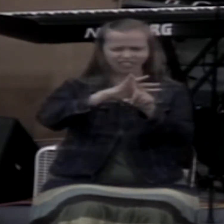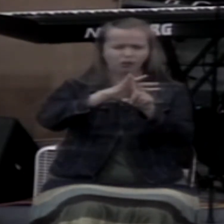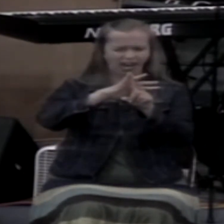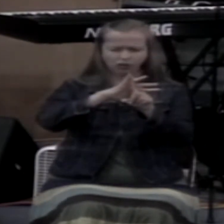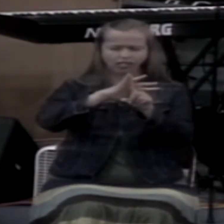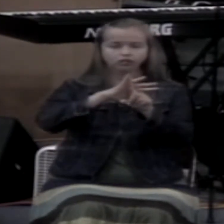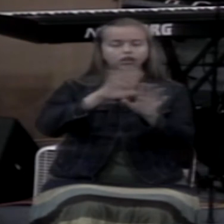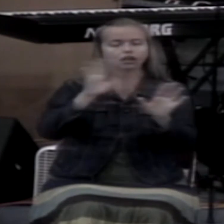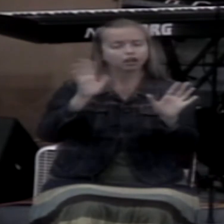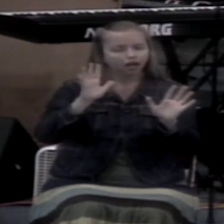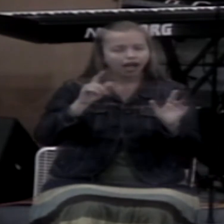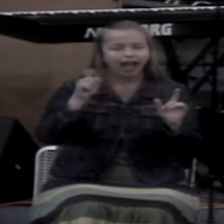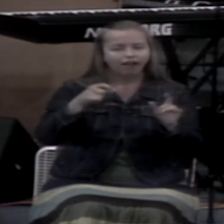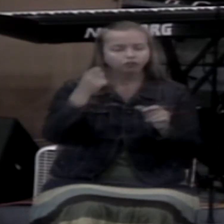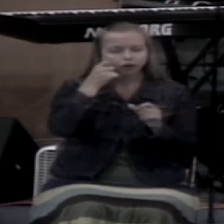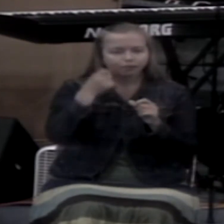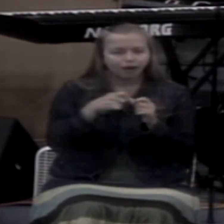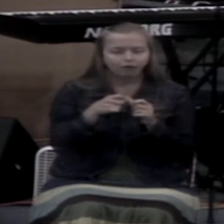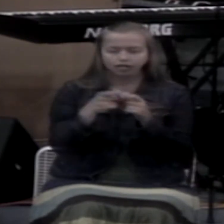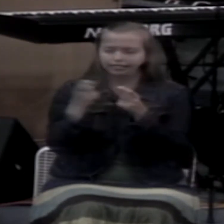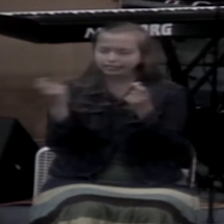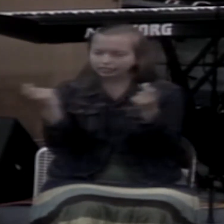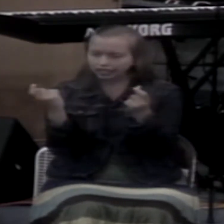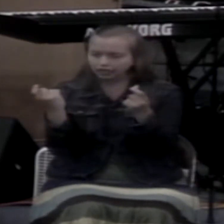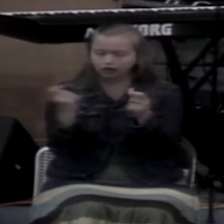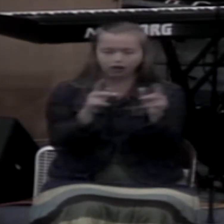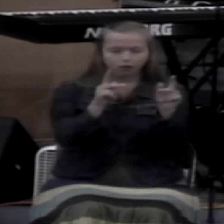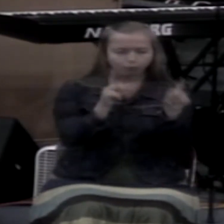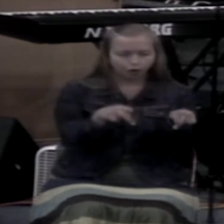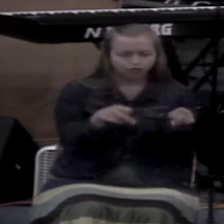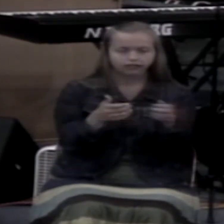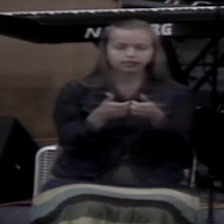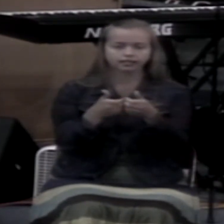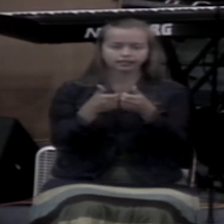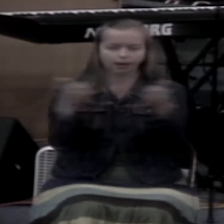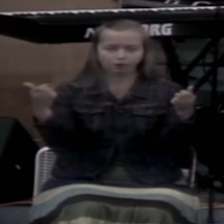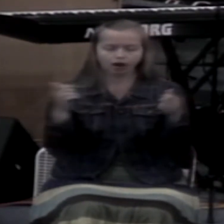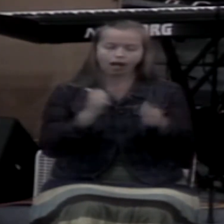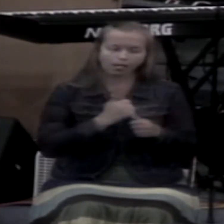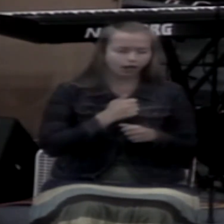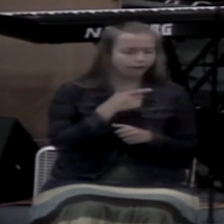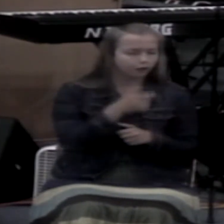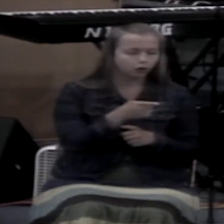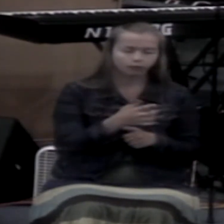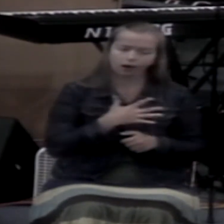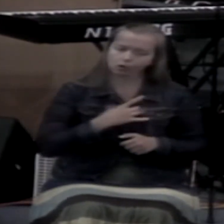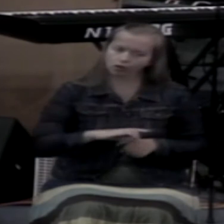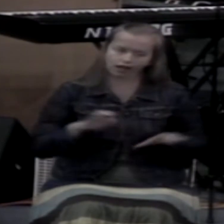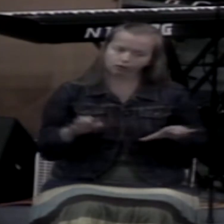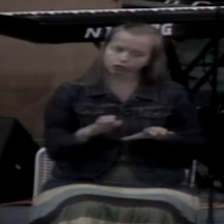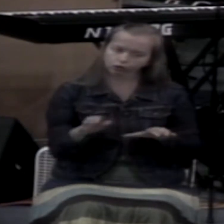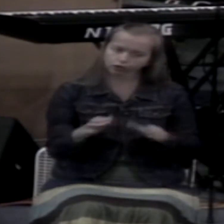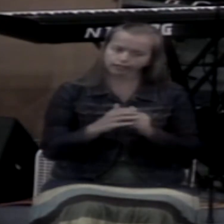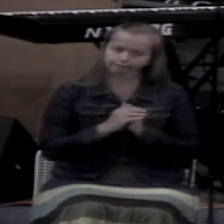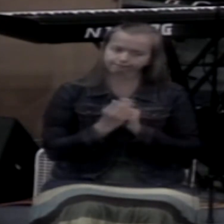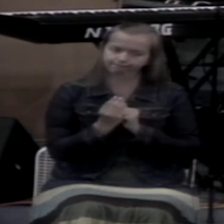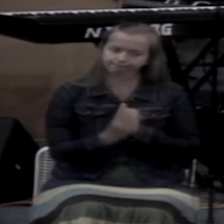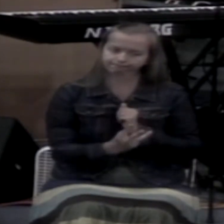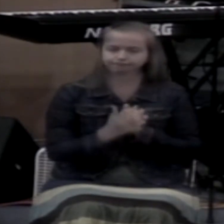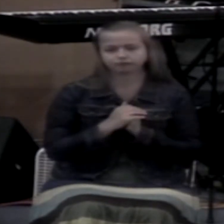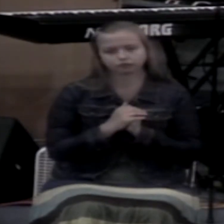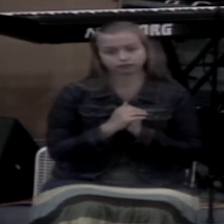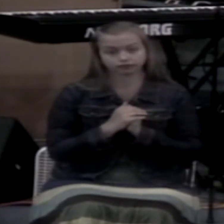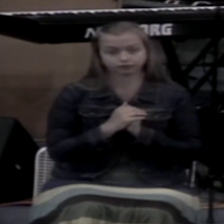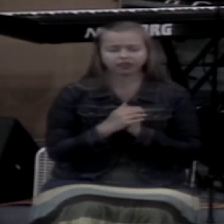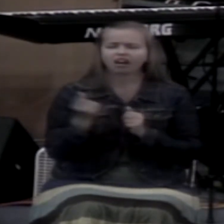fortunate enough to preach in a good number of districts and churches in the UPC, and I appreciate the United